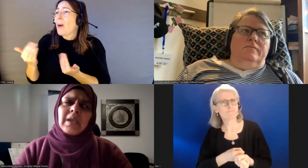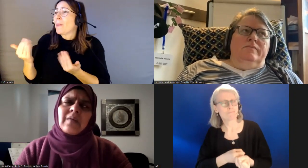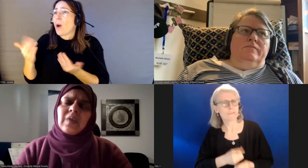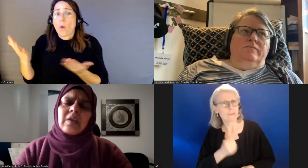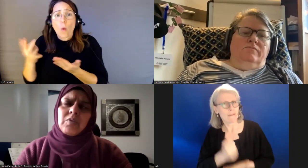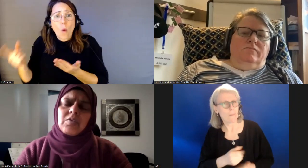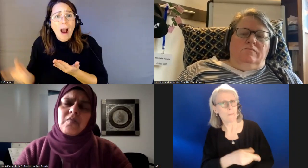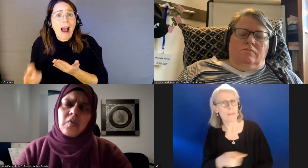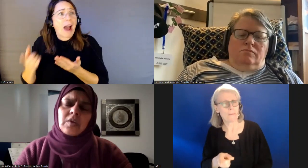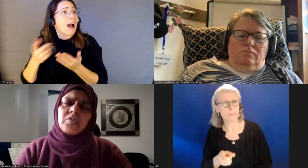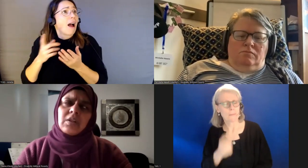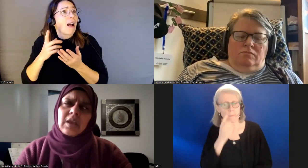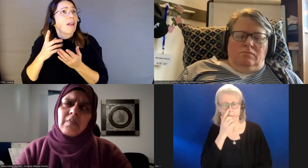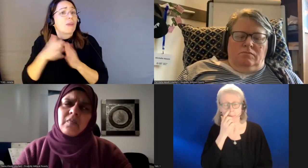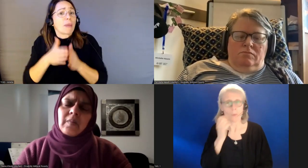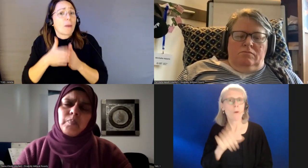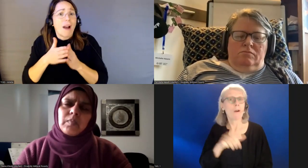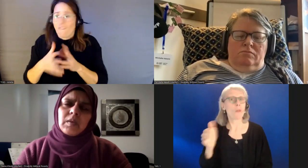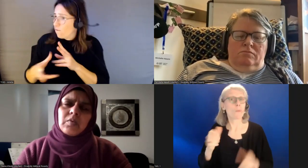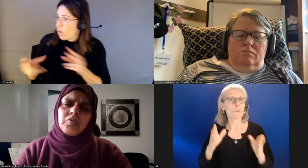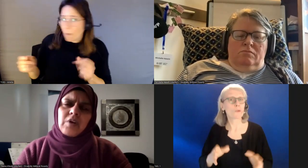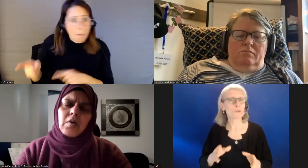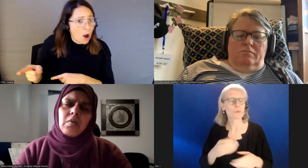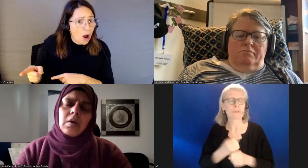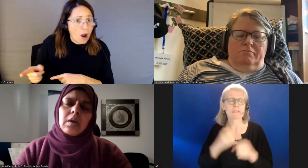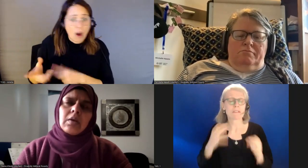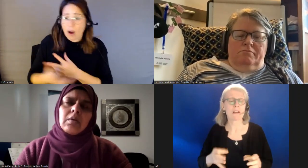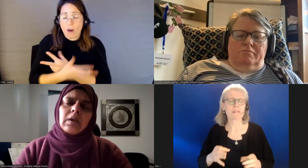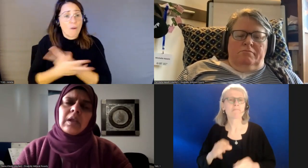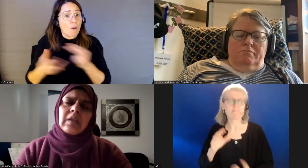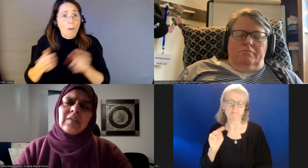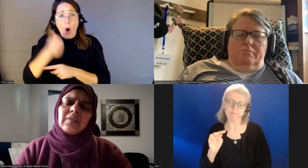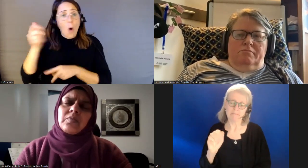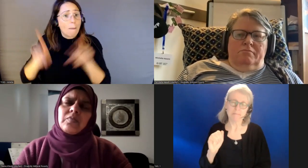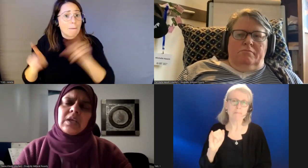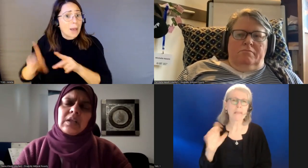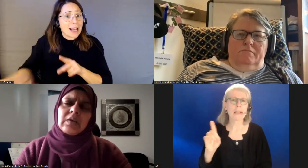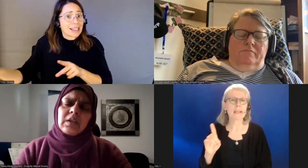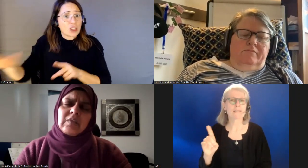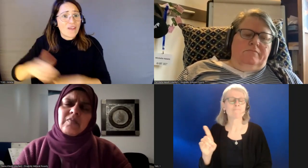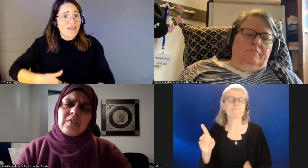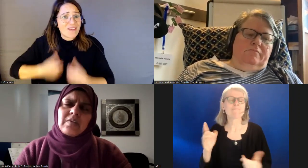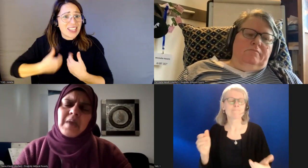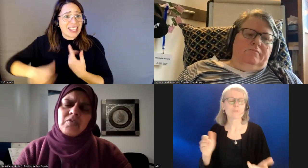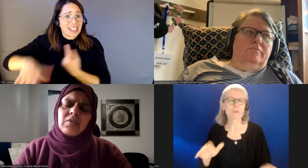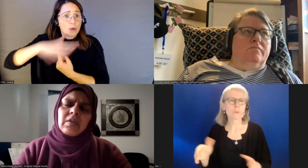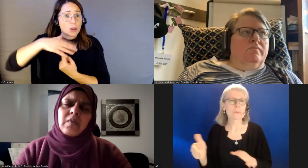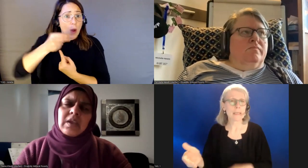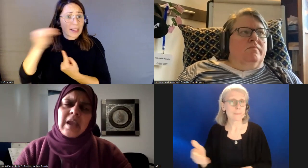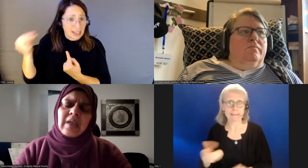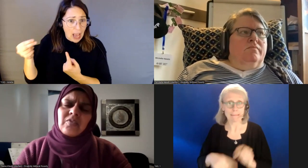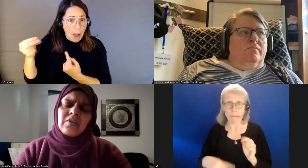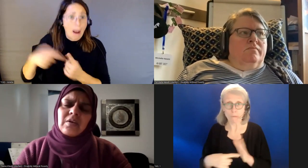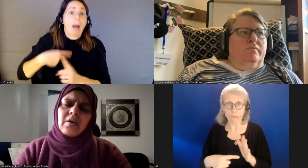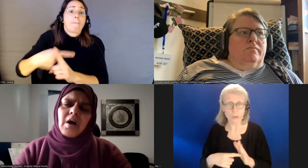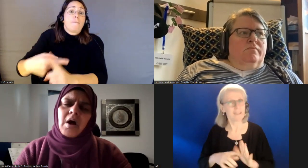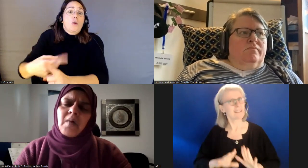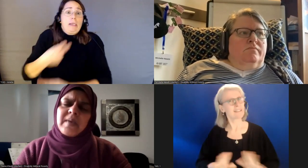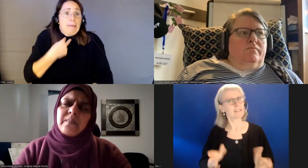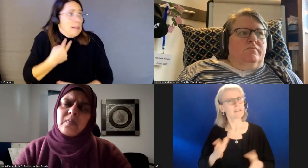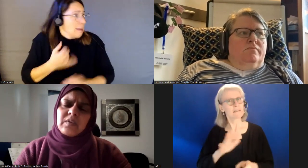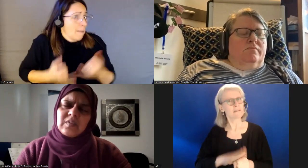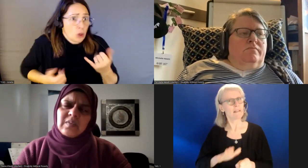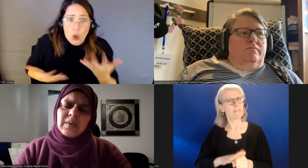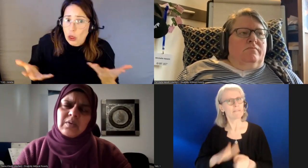MAID because they couldn't afford to live. So it's really, really fundamental that we get